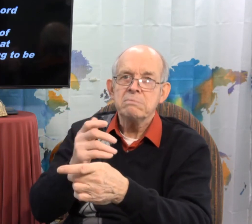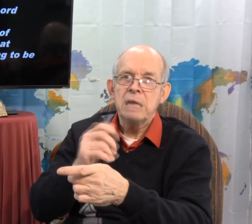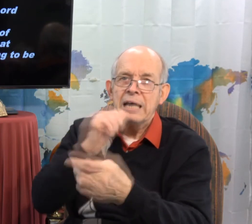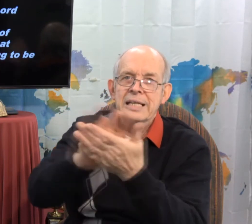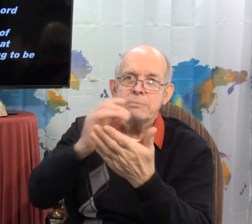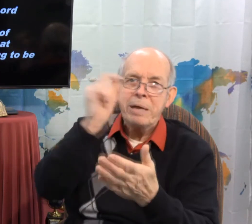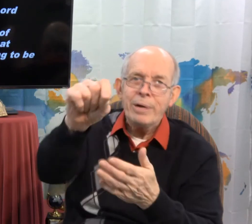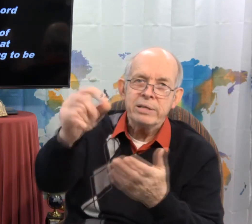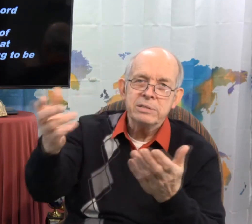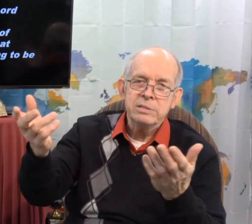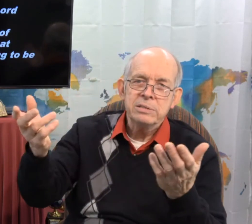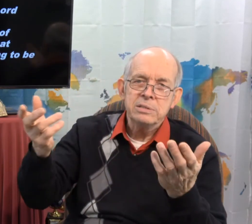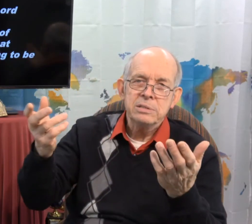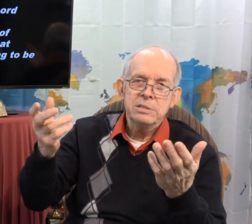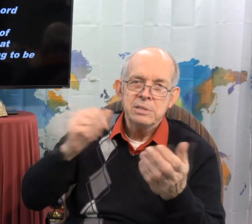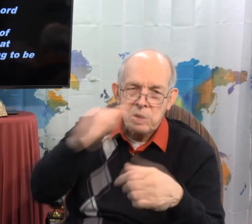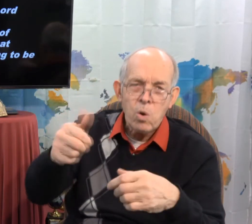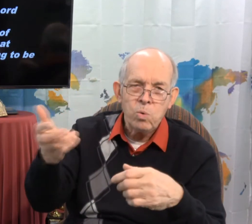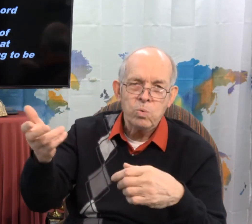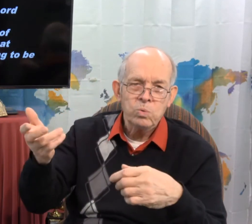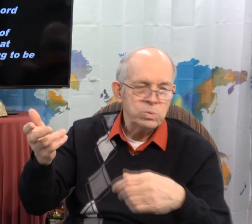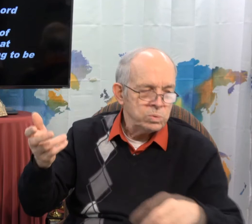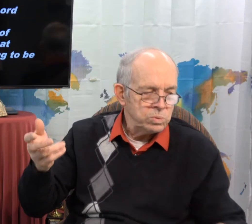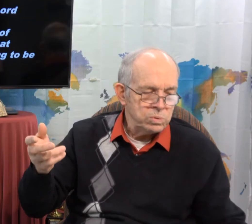I can't bear it. Don't.